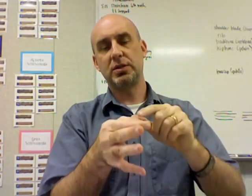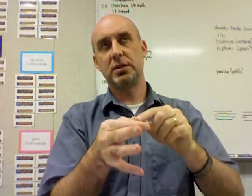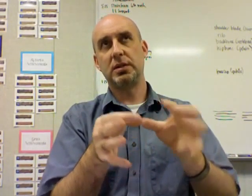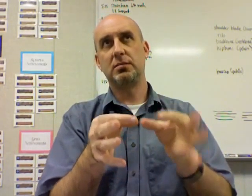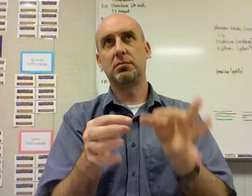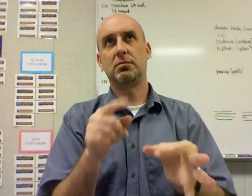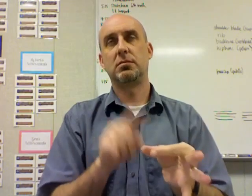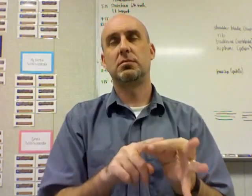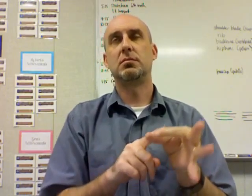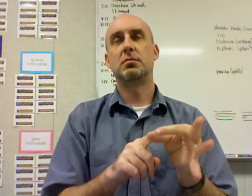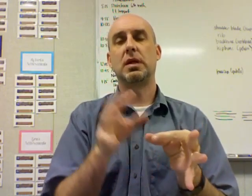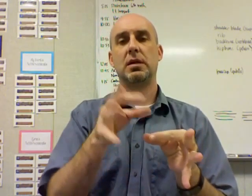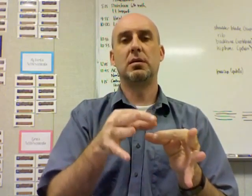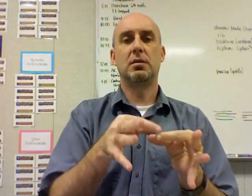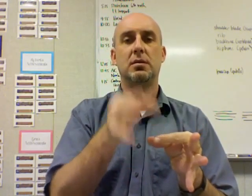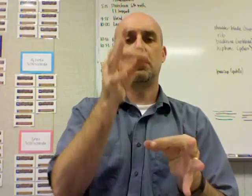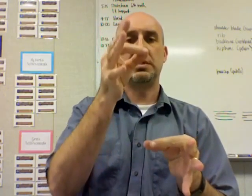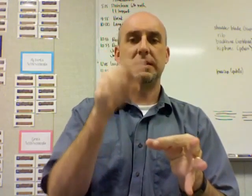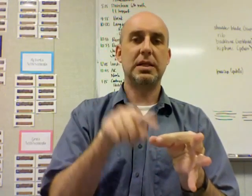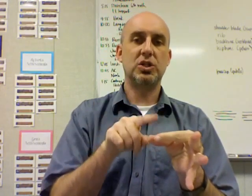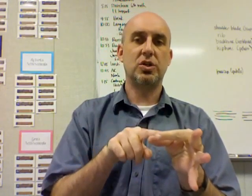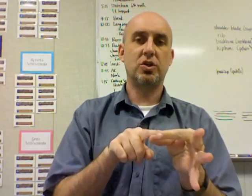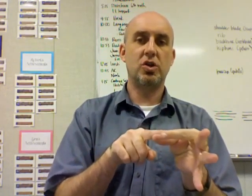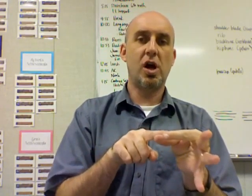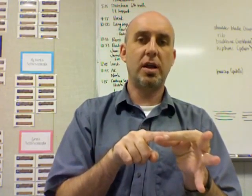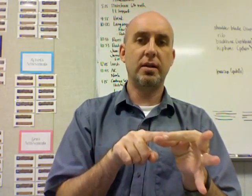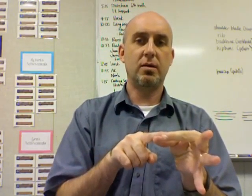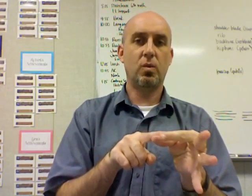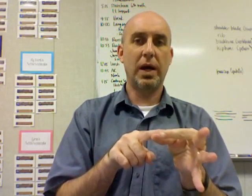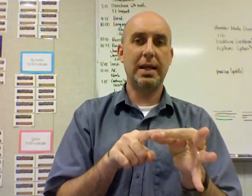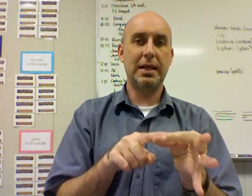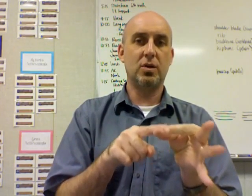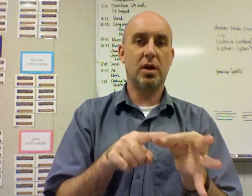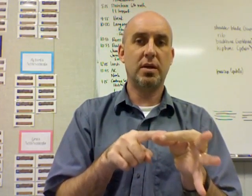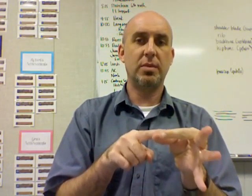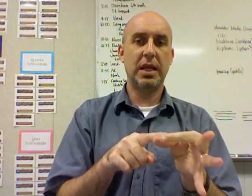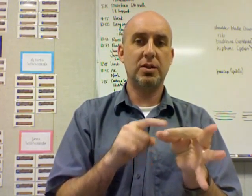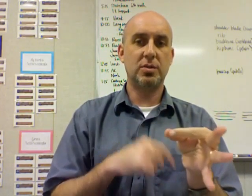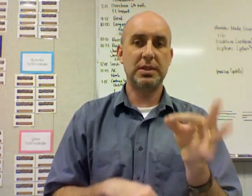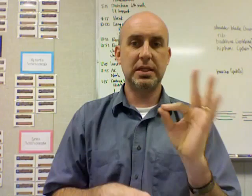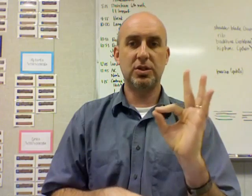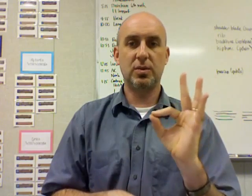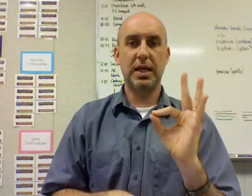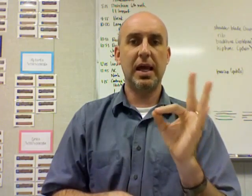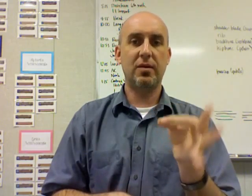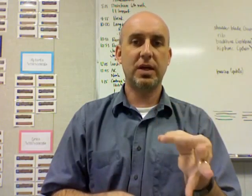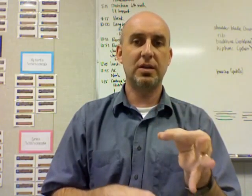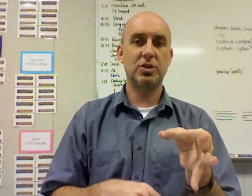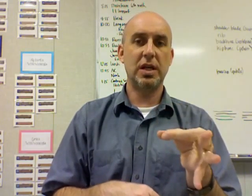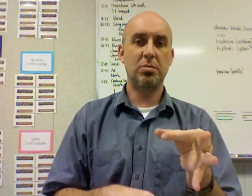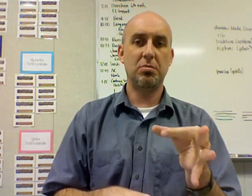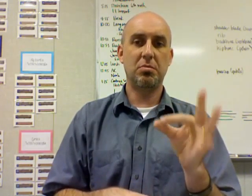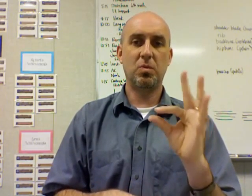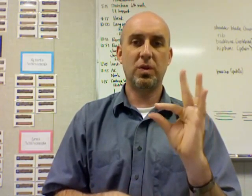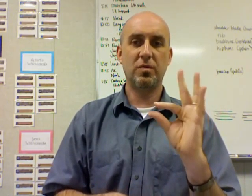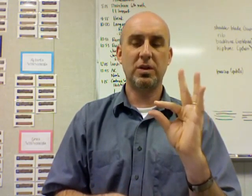actually be stationary. Your non-writing, your non-dominant hand should be stationary with the F kind of shape, with the fingers